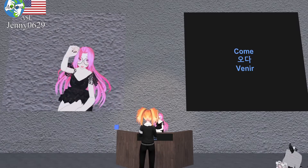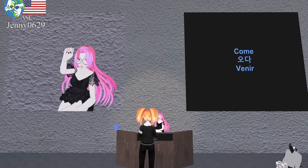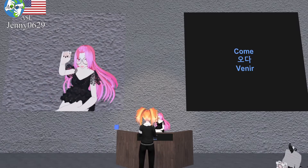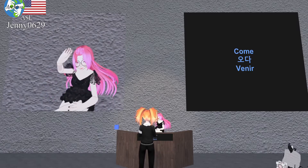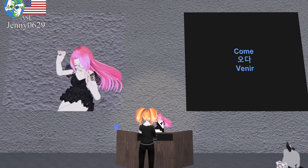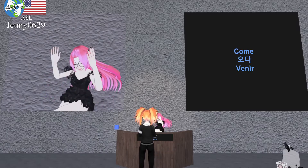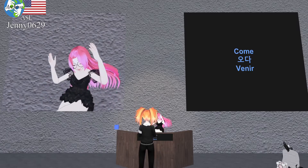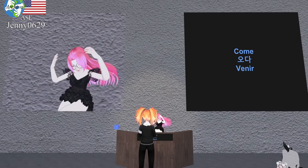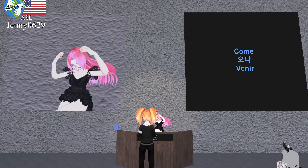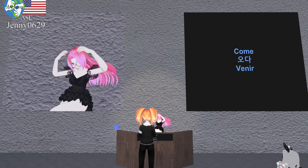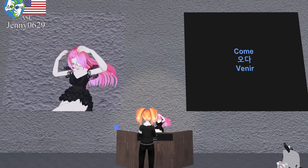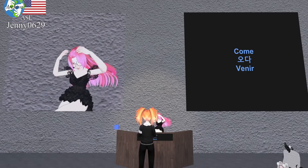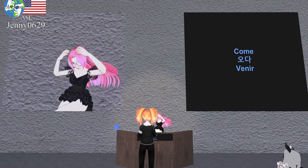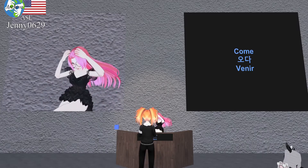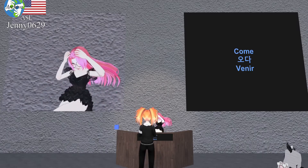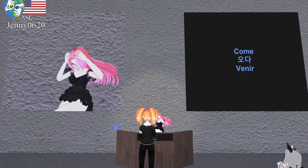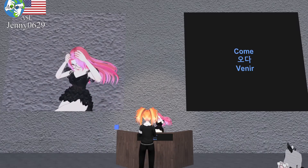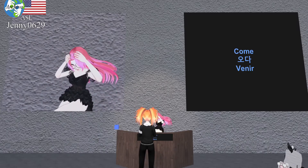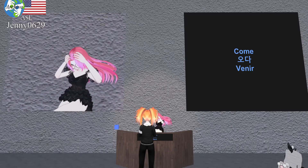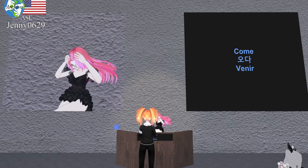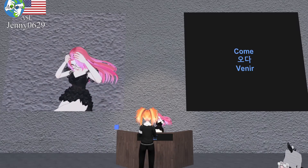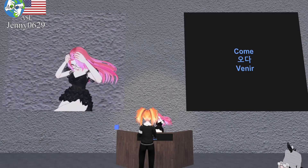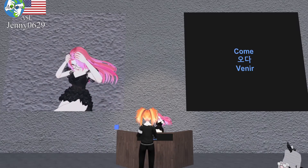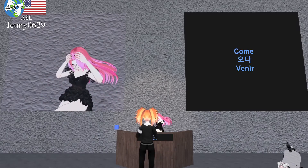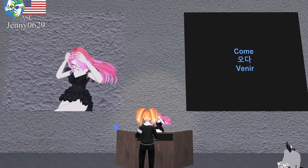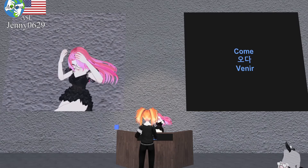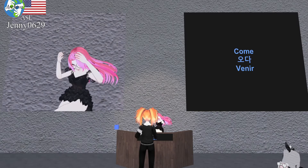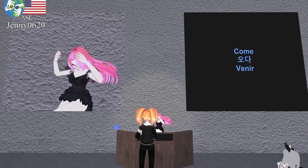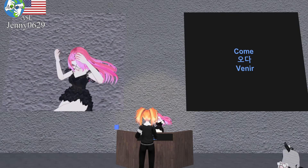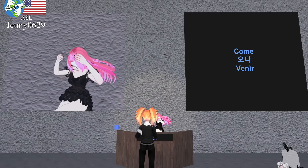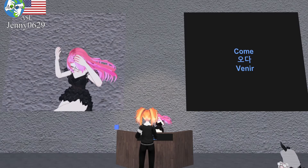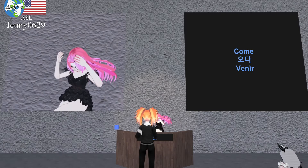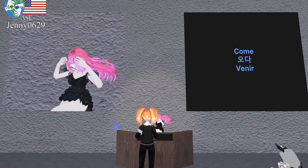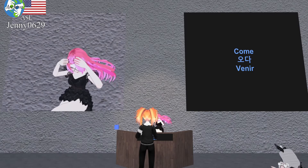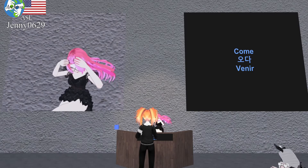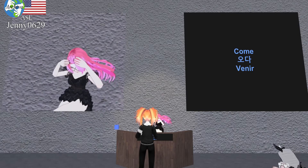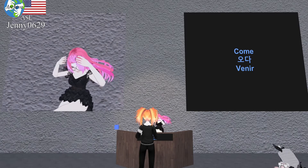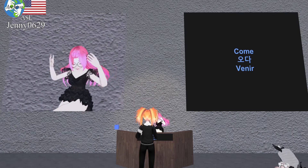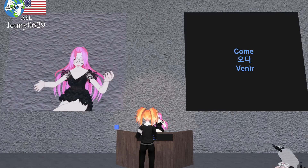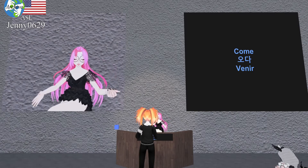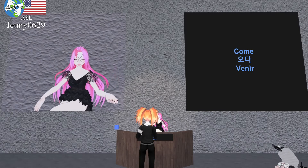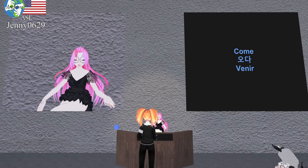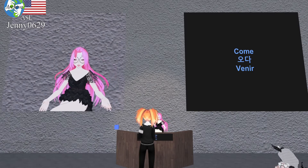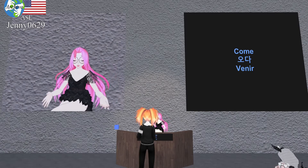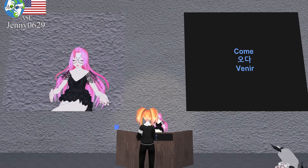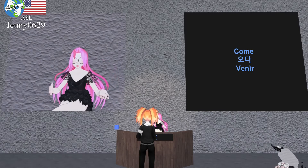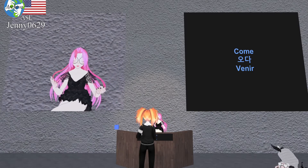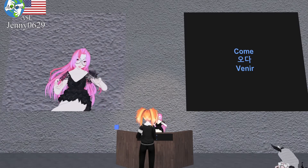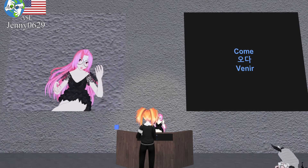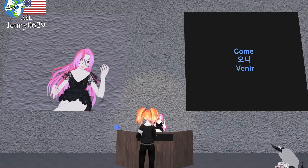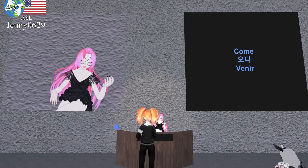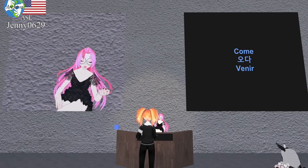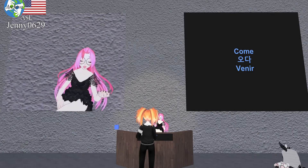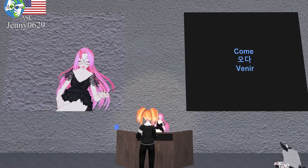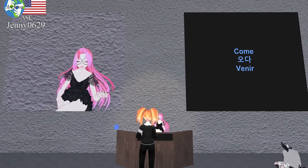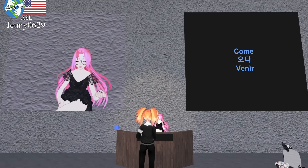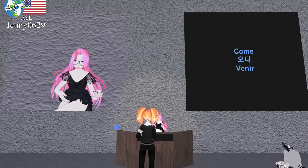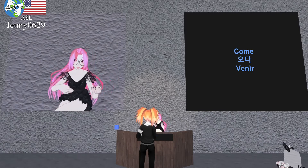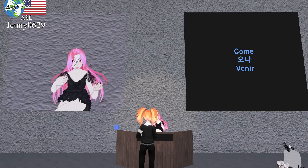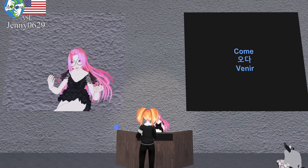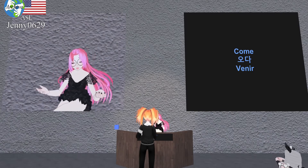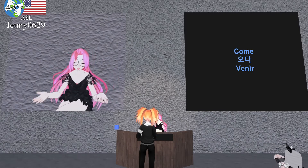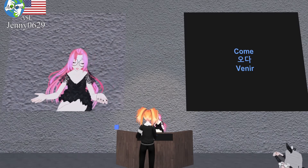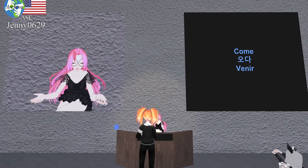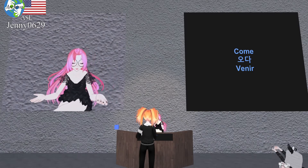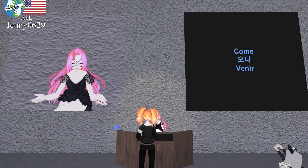remember now. Yes. It's one of those things where it's like hard to put into words because it's like you're so used to it. Like if somebody asks you, when do you use the